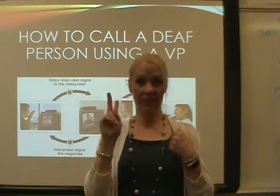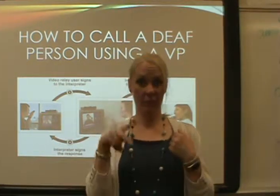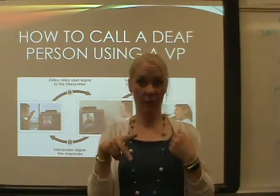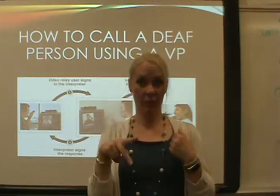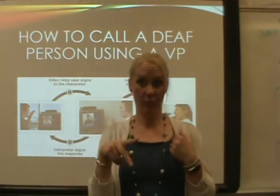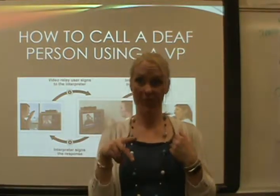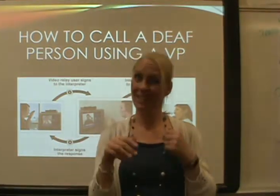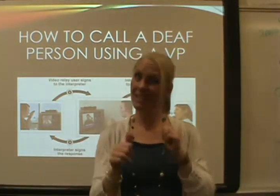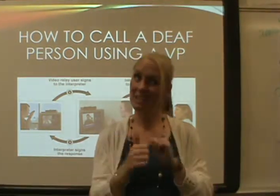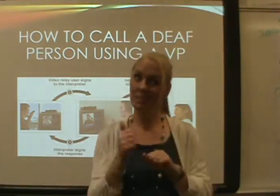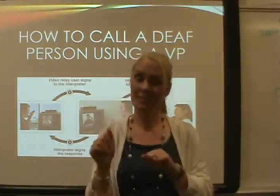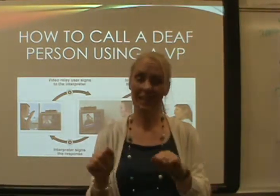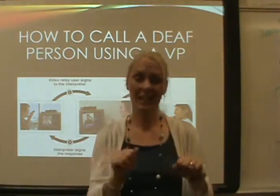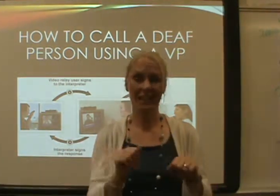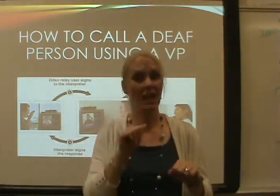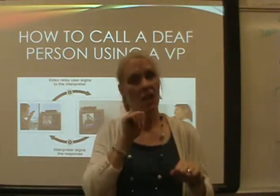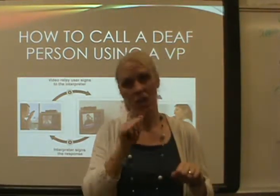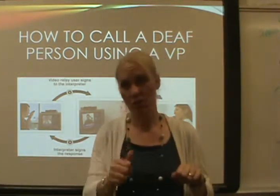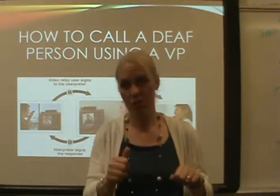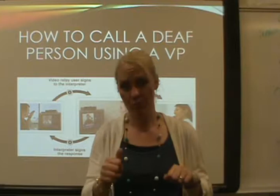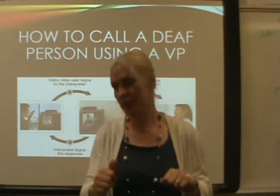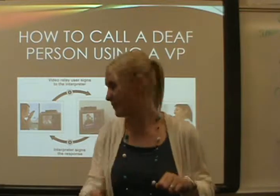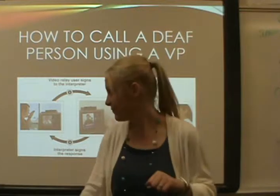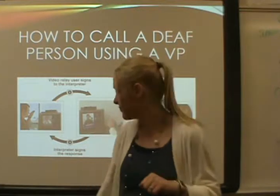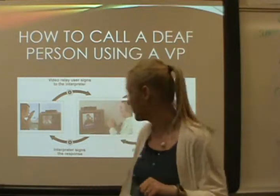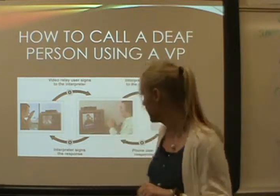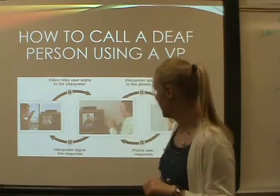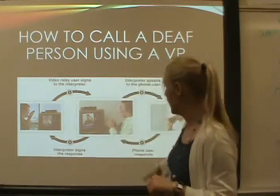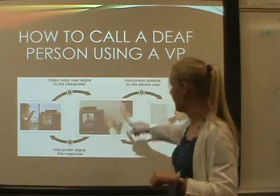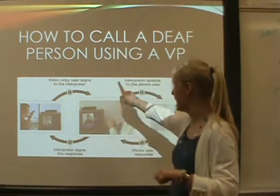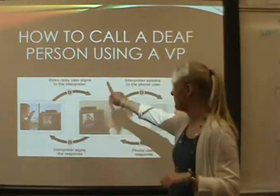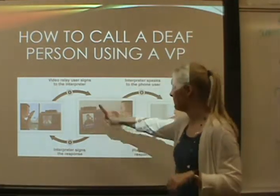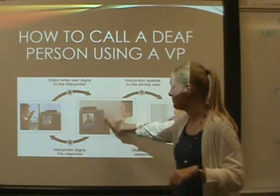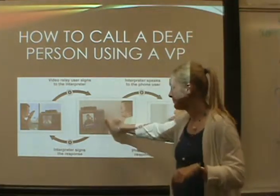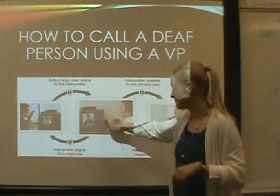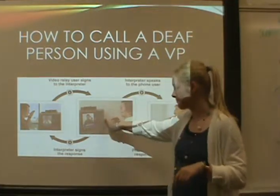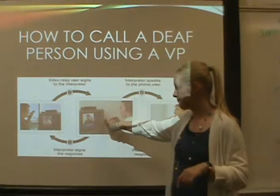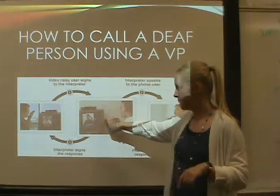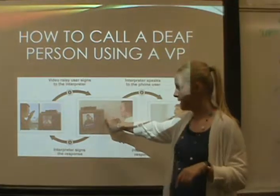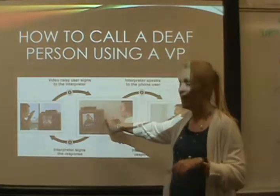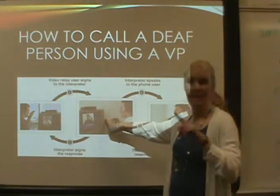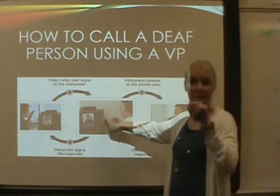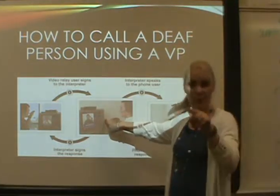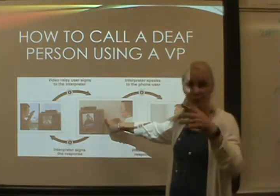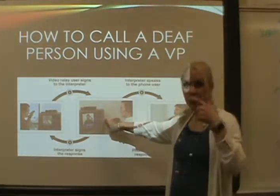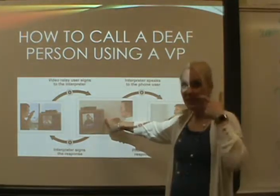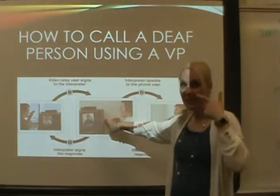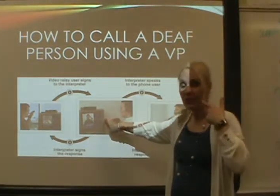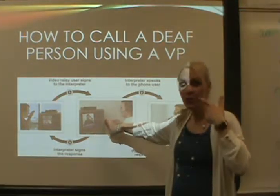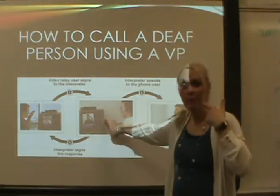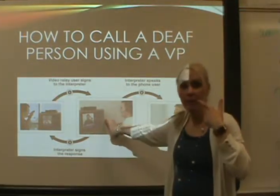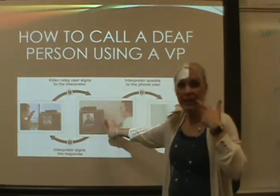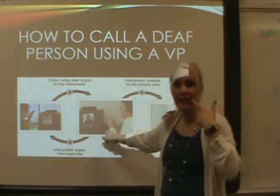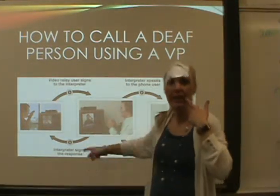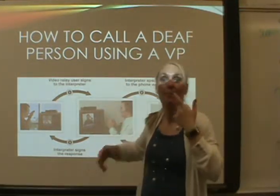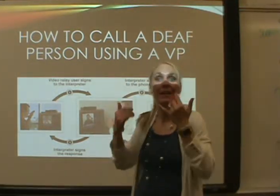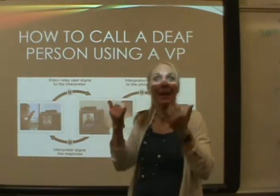video phone? Because most likely you don't. All right. Here's your operator. Then now